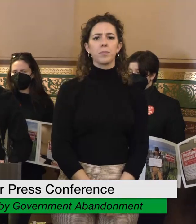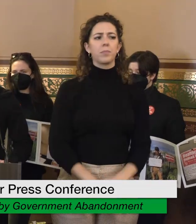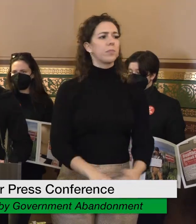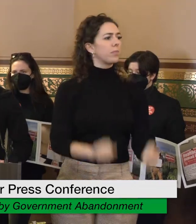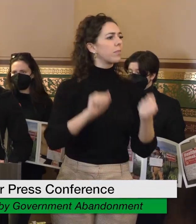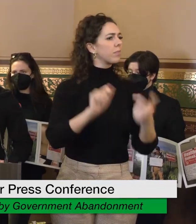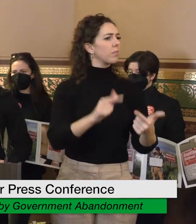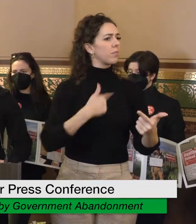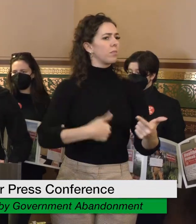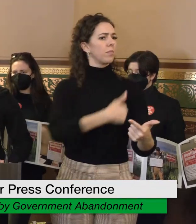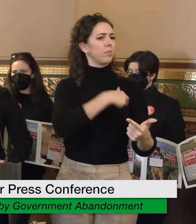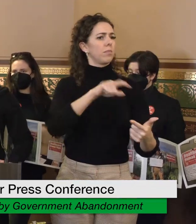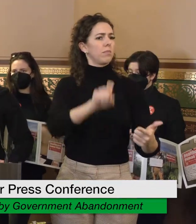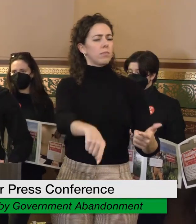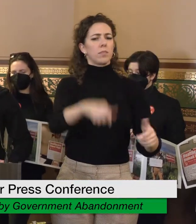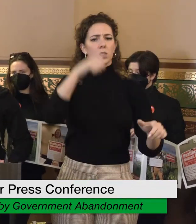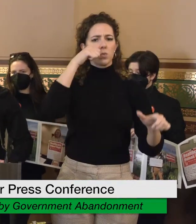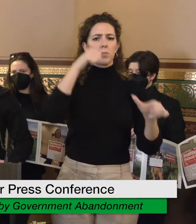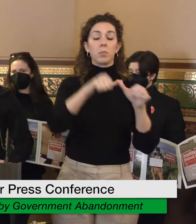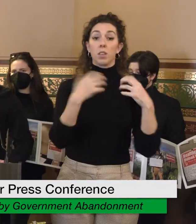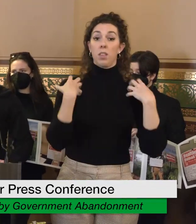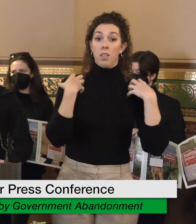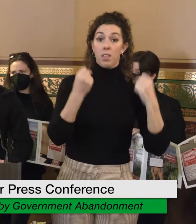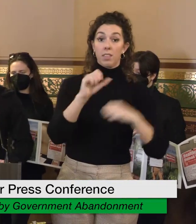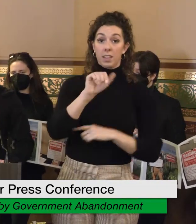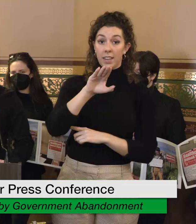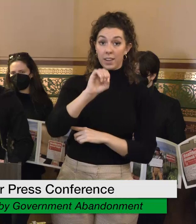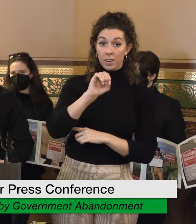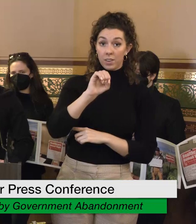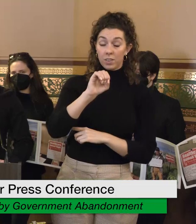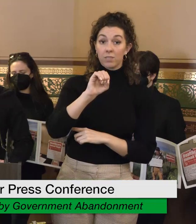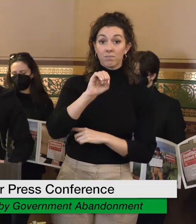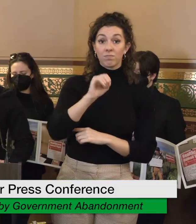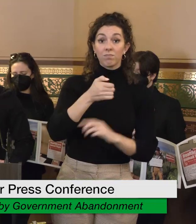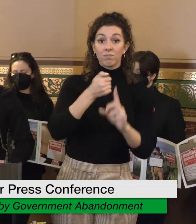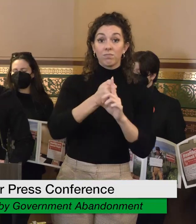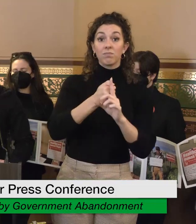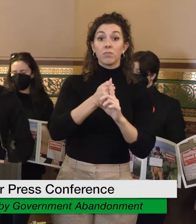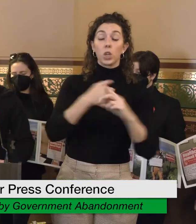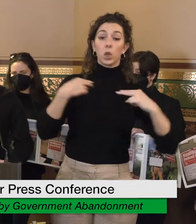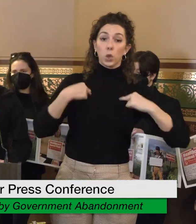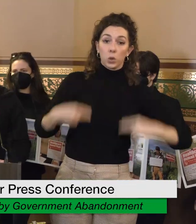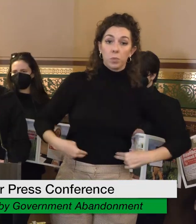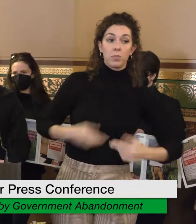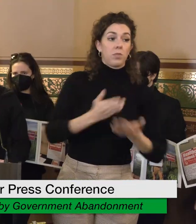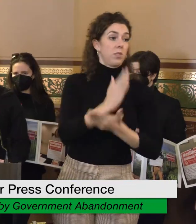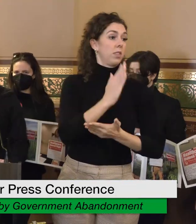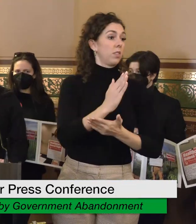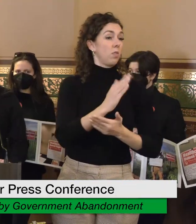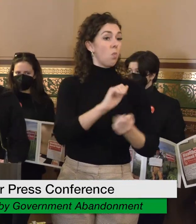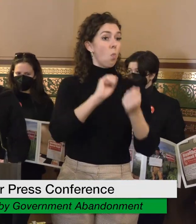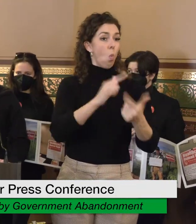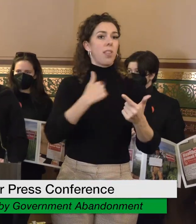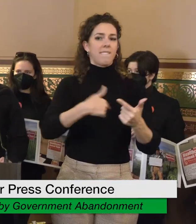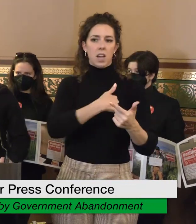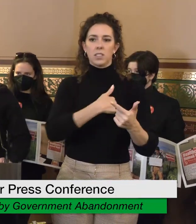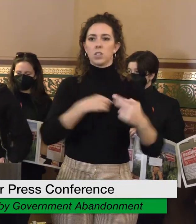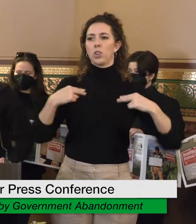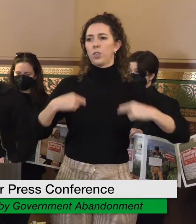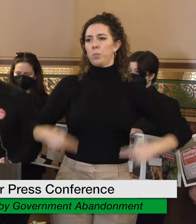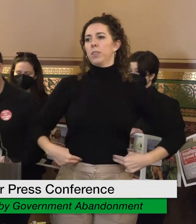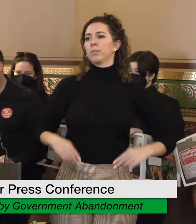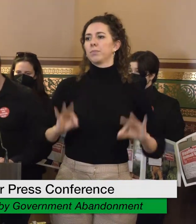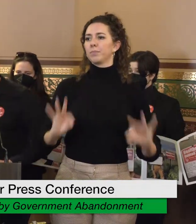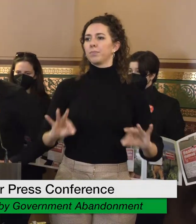All of us need to remember, health care is a human right, and each of us is human. Thank